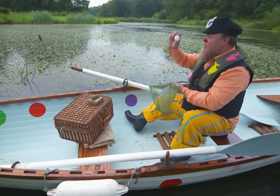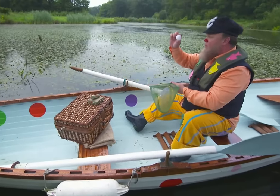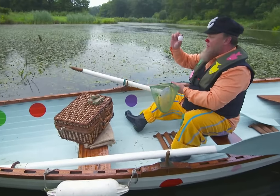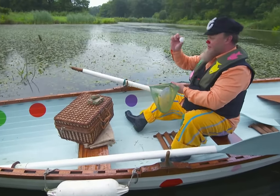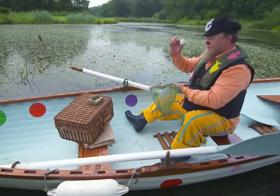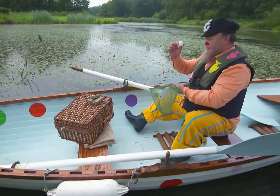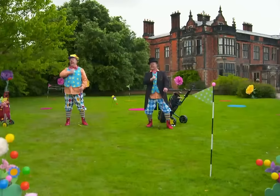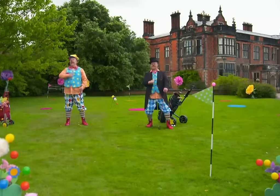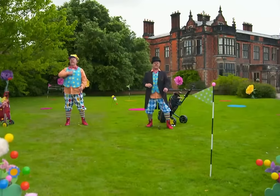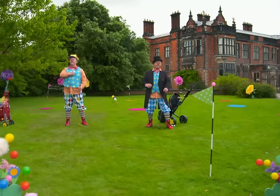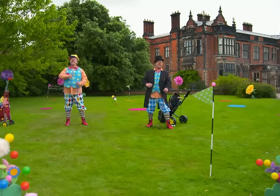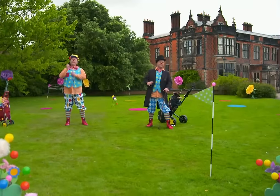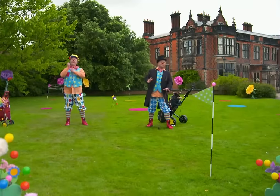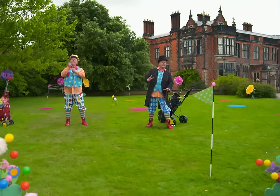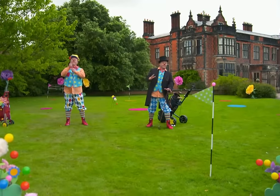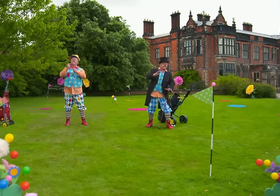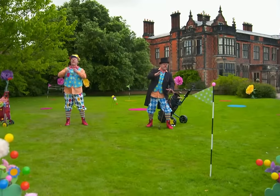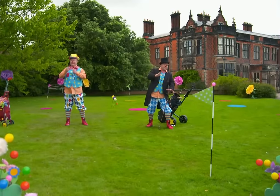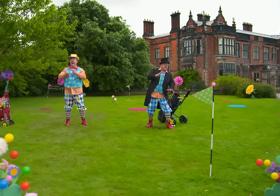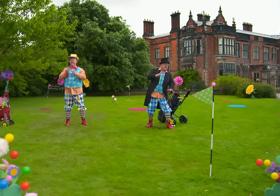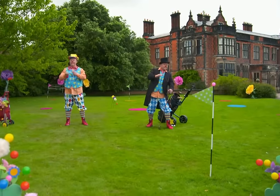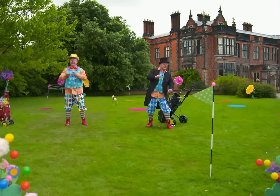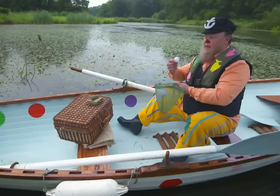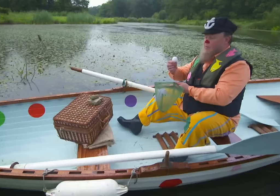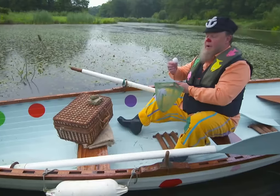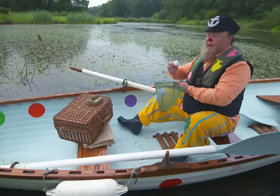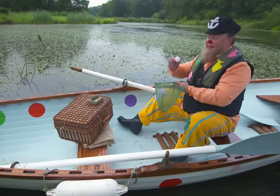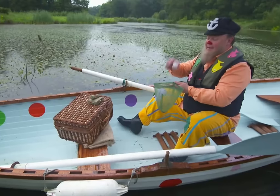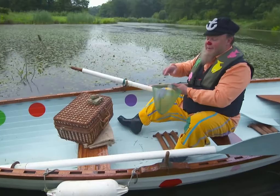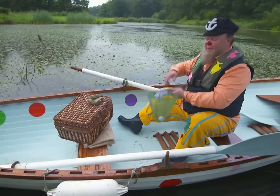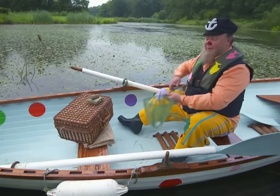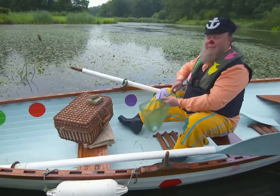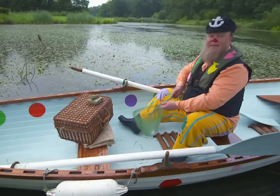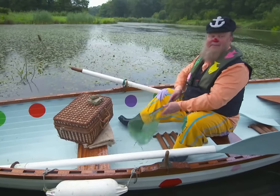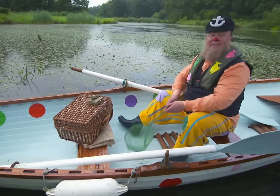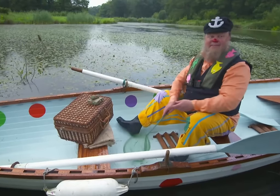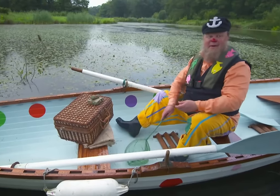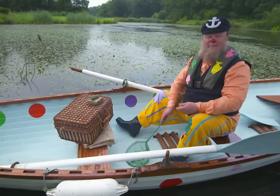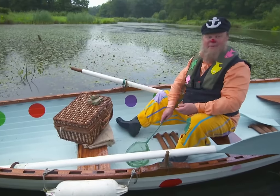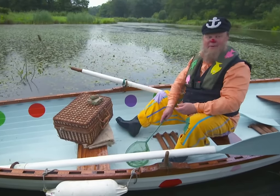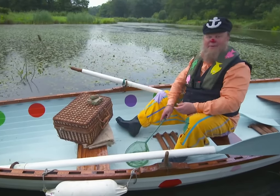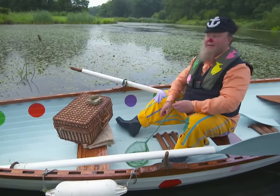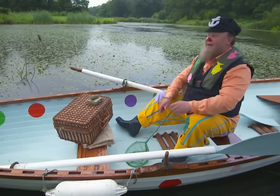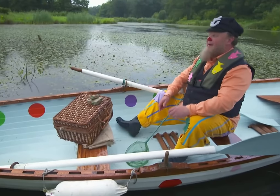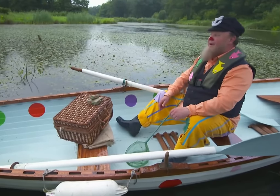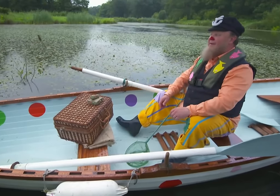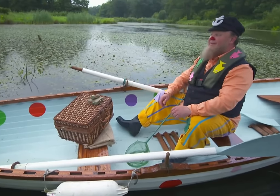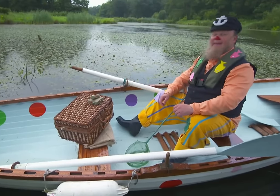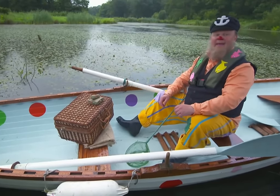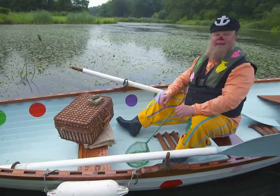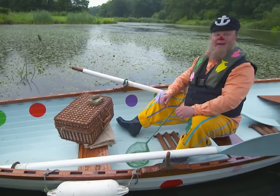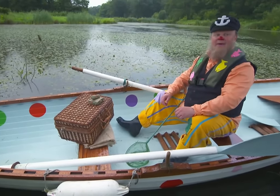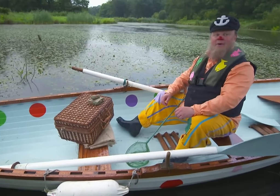ball. Sorry, Fisherman Tumble. Oh, Mr. Tumble, honestly, you're